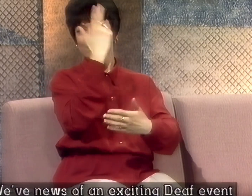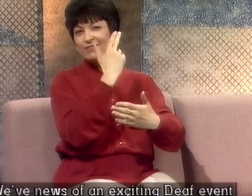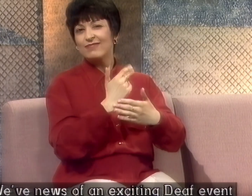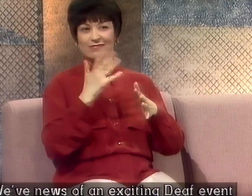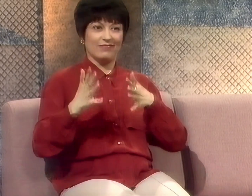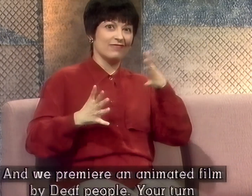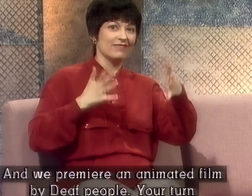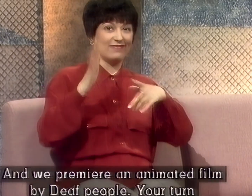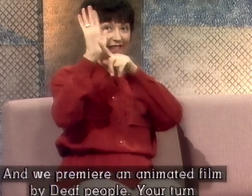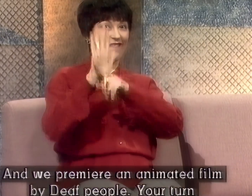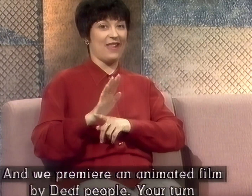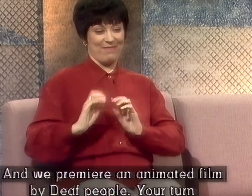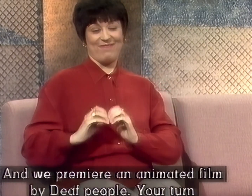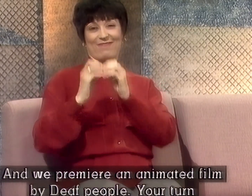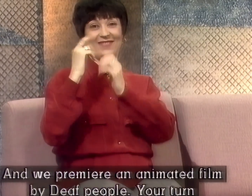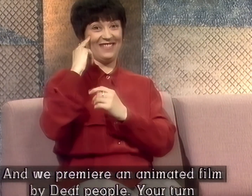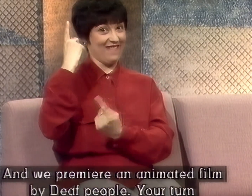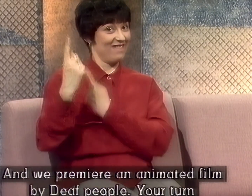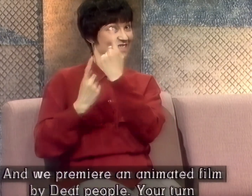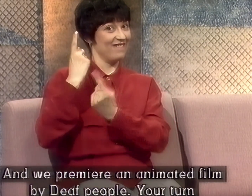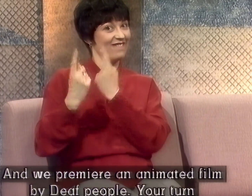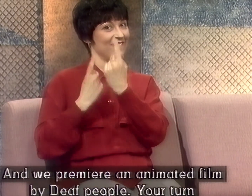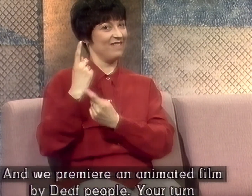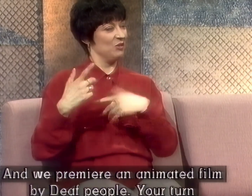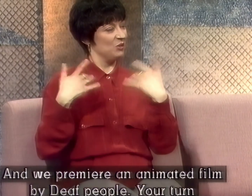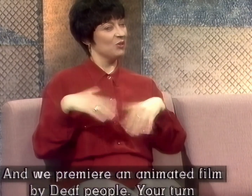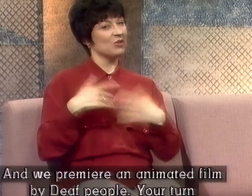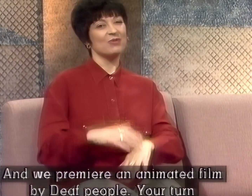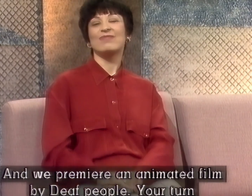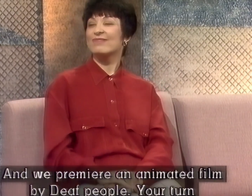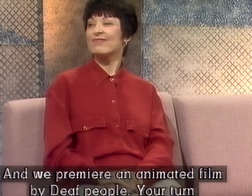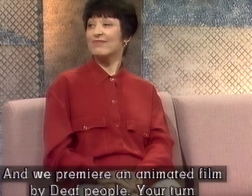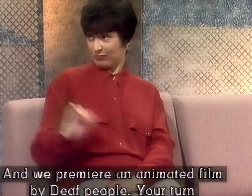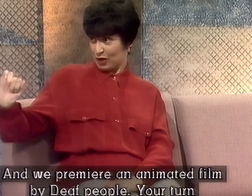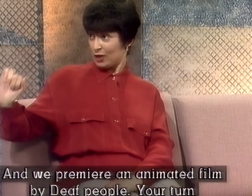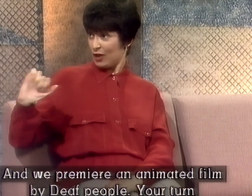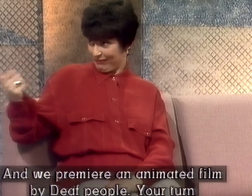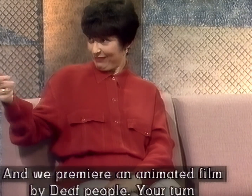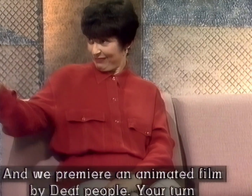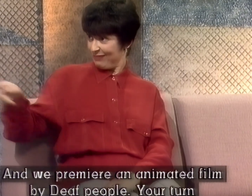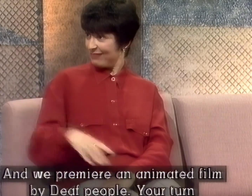about, and we premiere an animated film by deaf people themselves. Your turn.